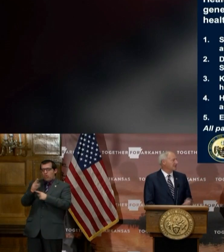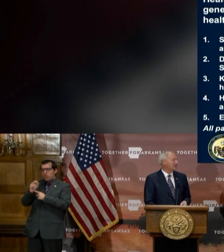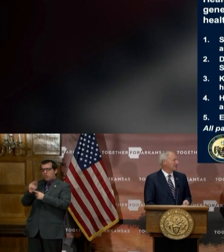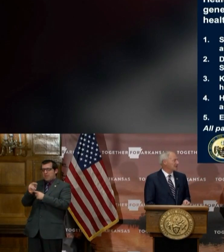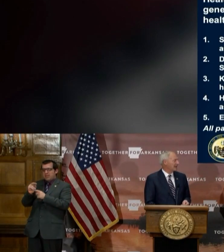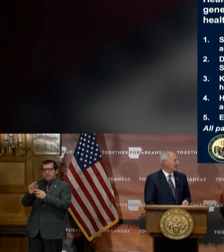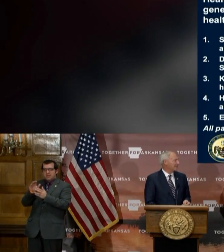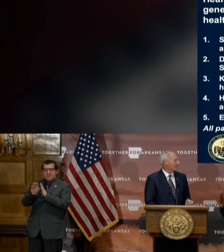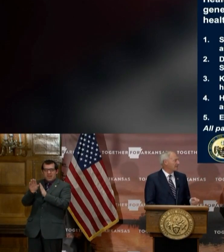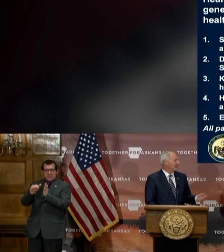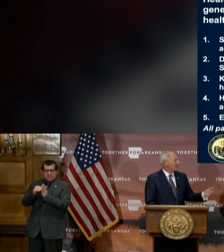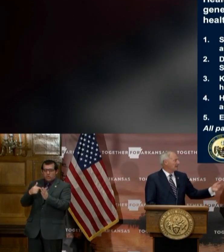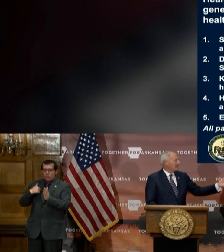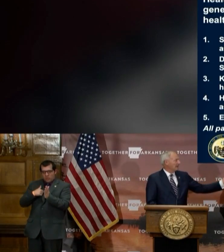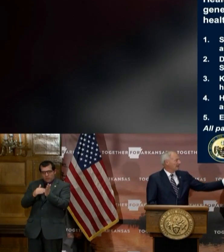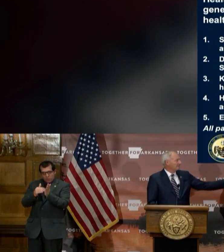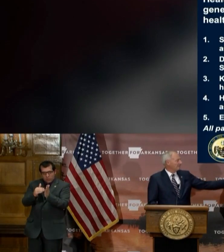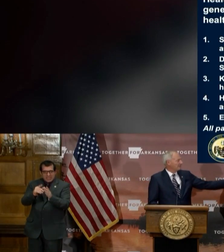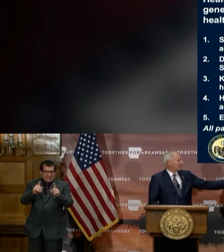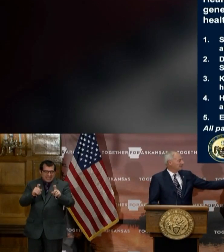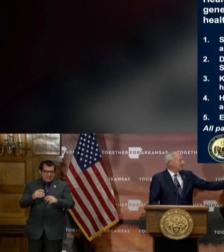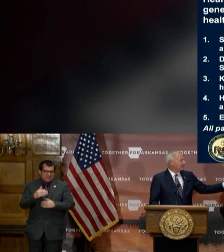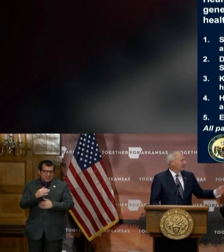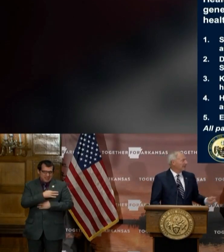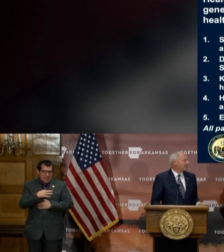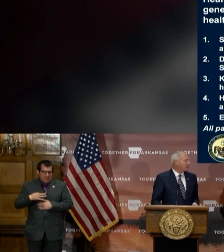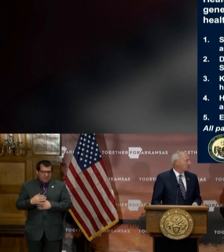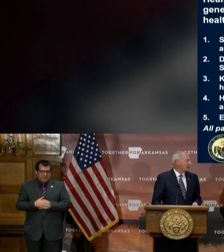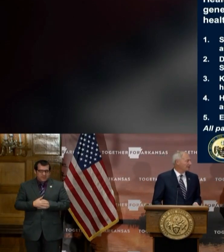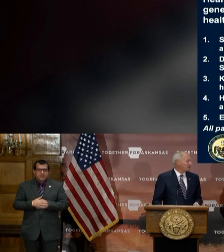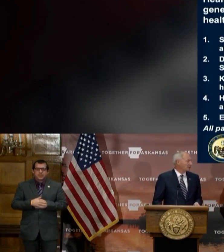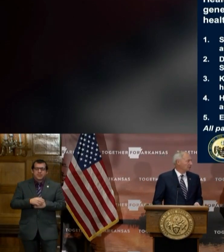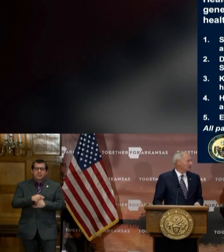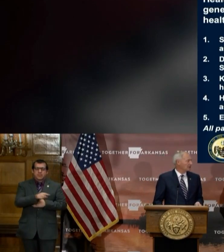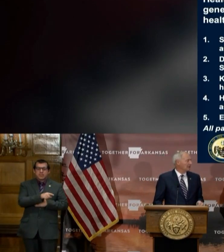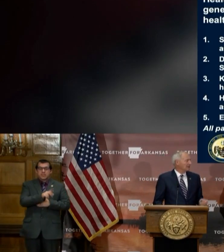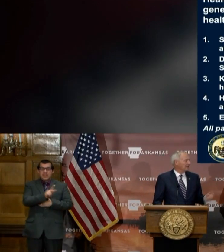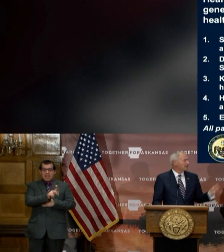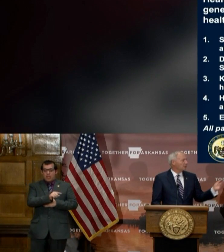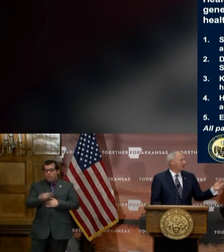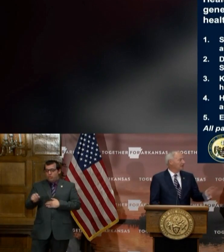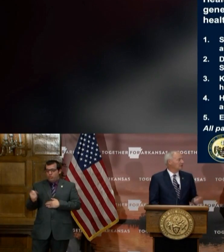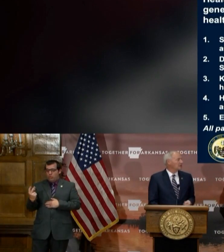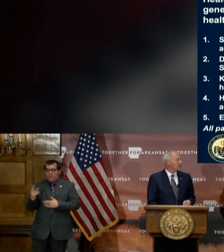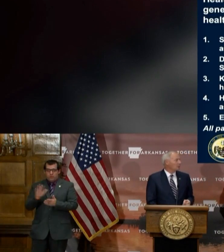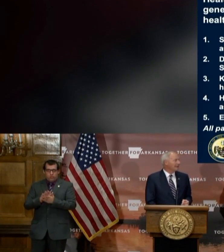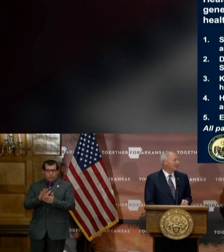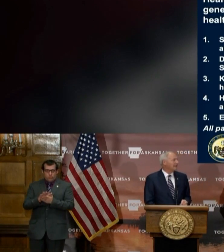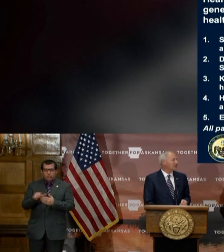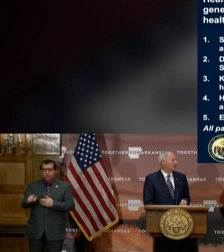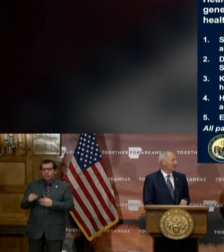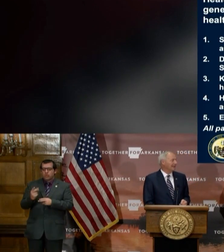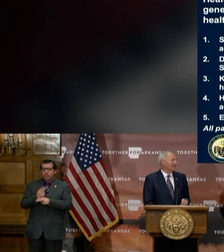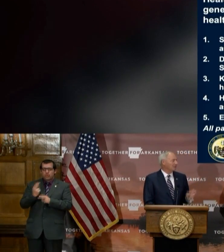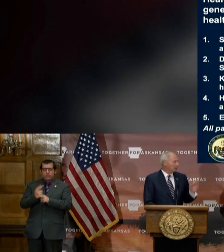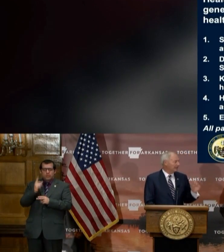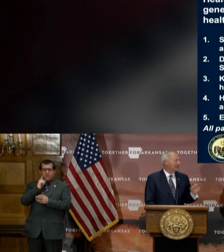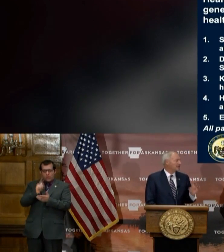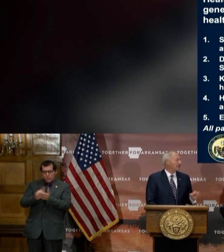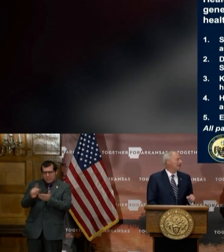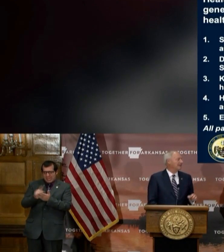frequently testing the staff. The K through 12 schools, This will be used as weekly